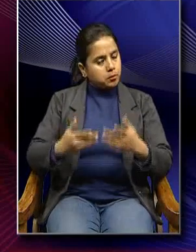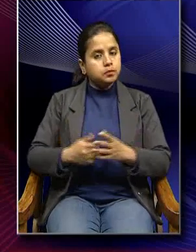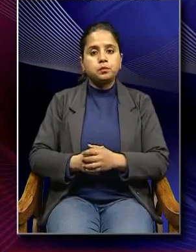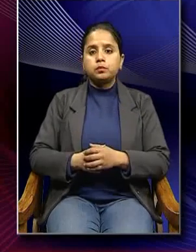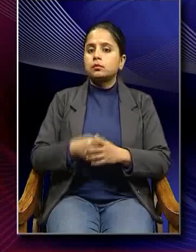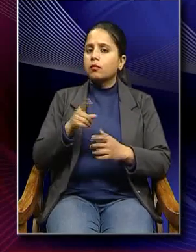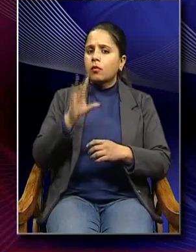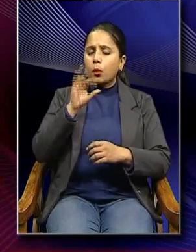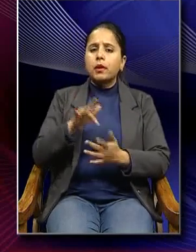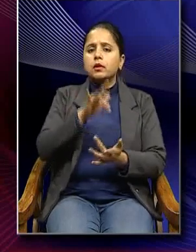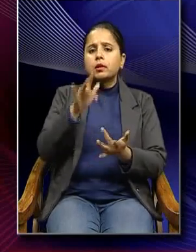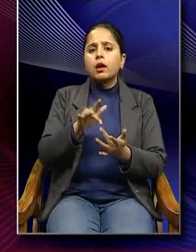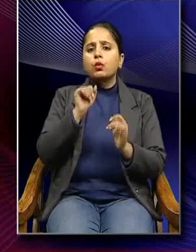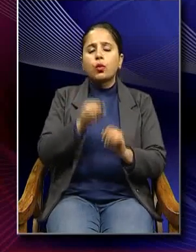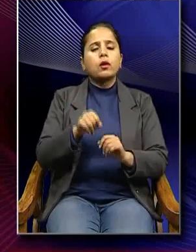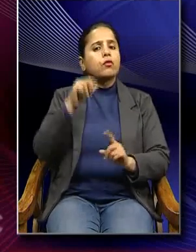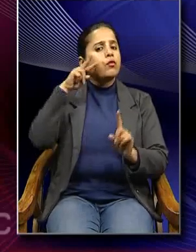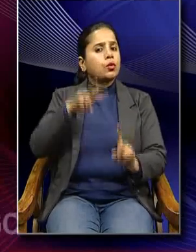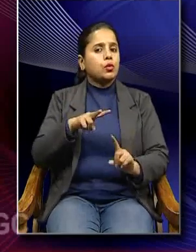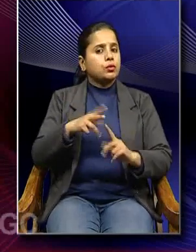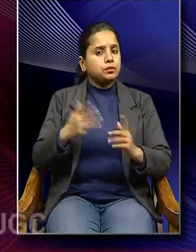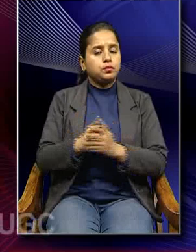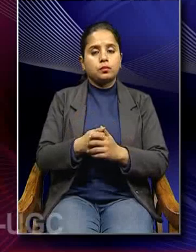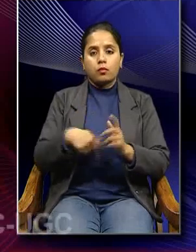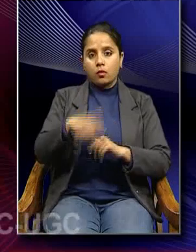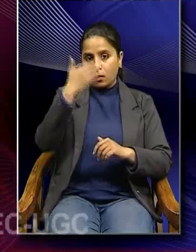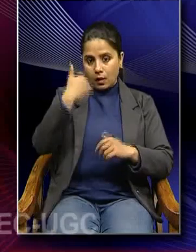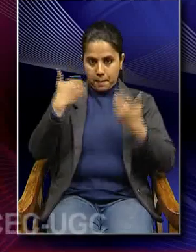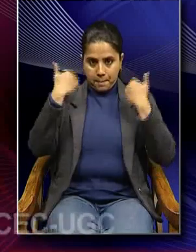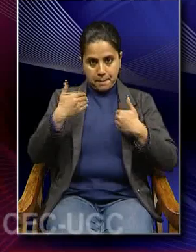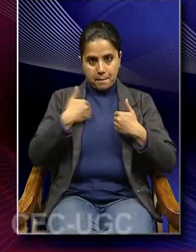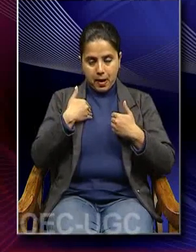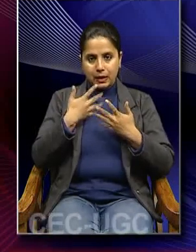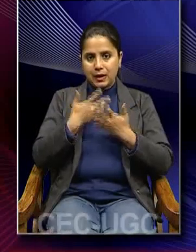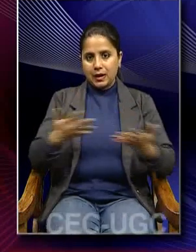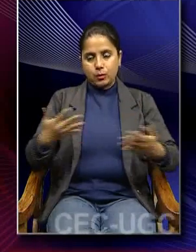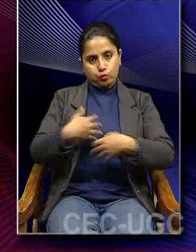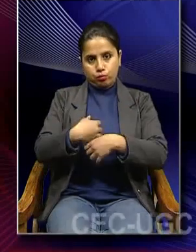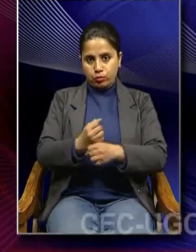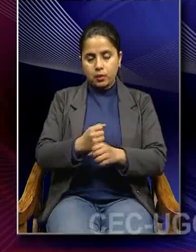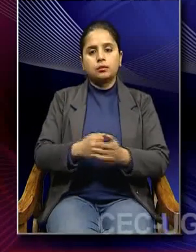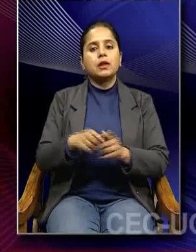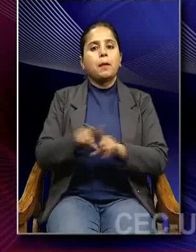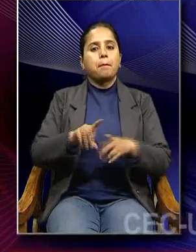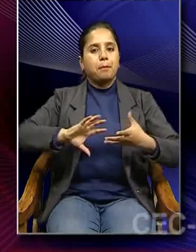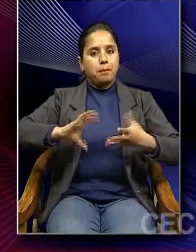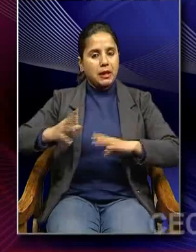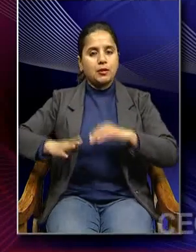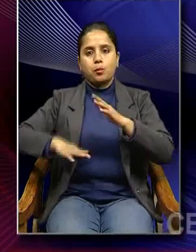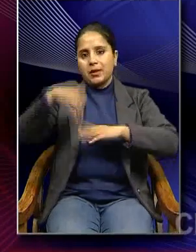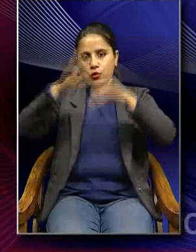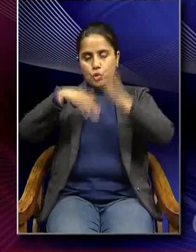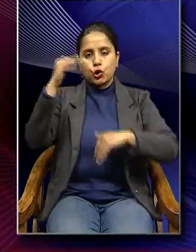The main central point of this view is that man-made capital such as machines,